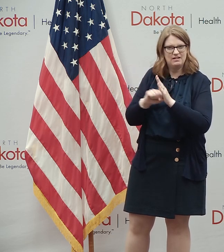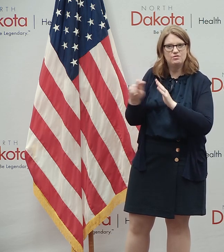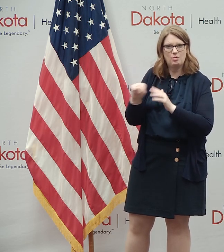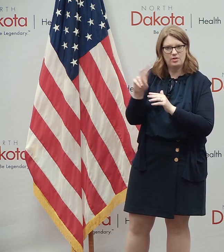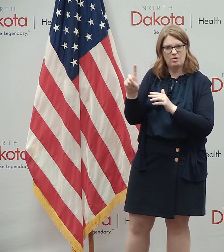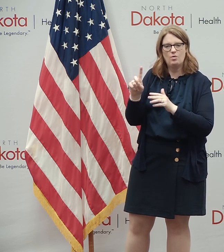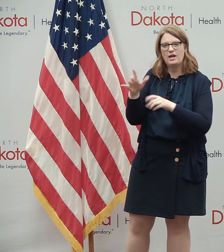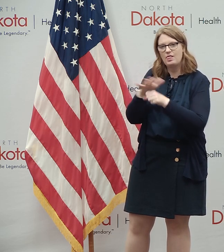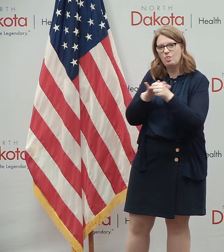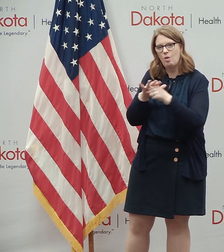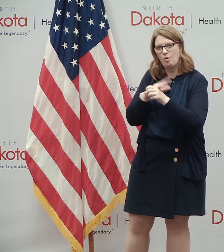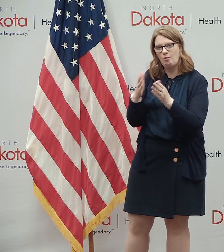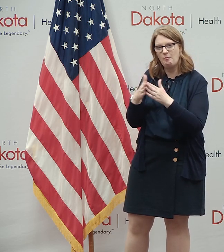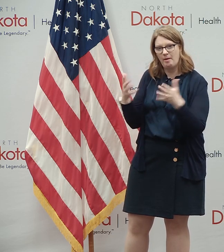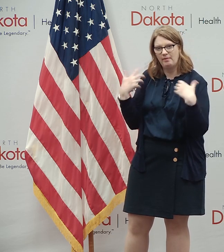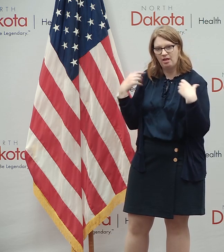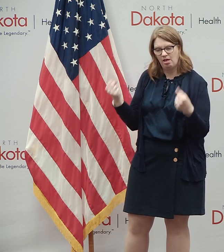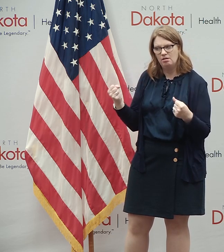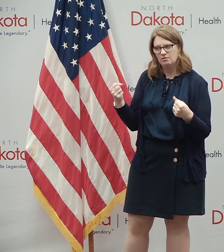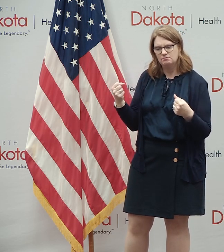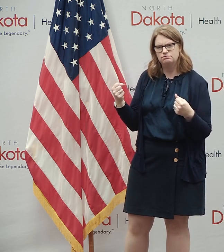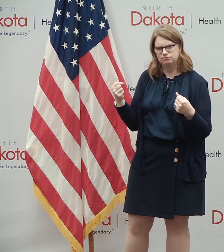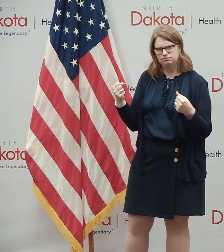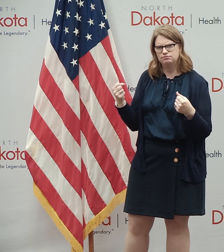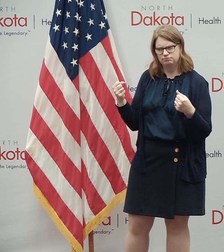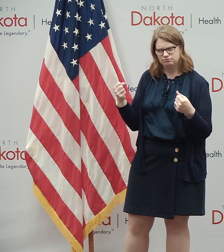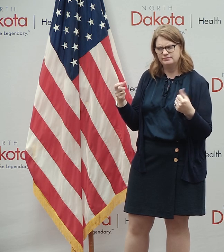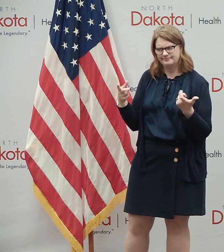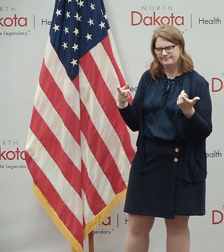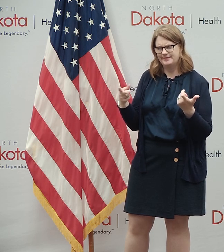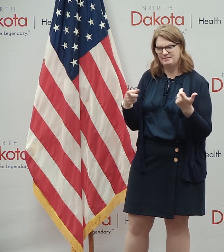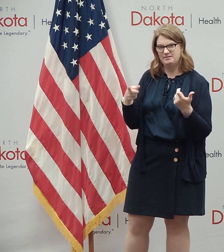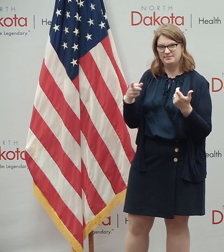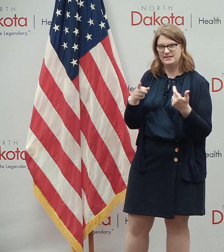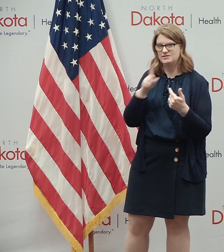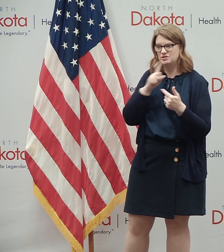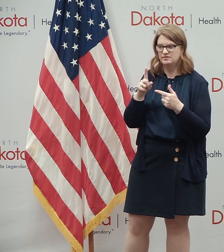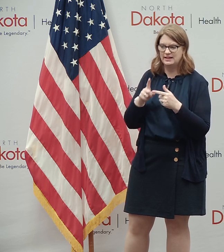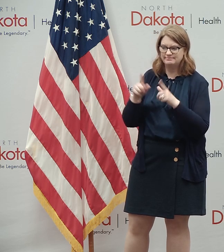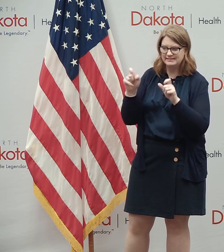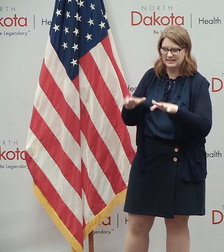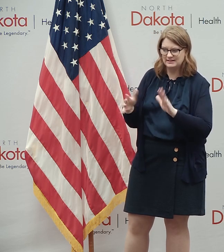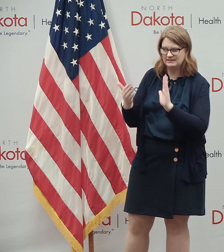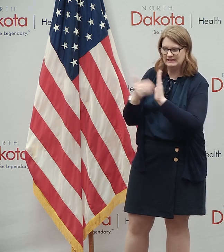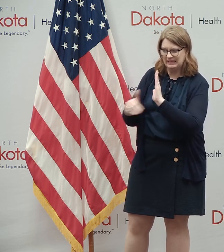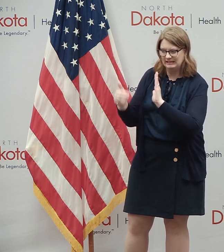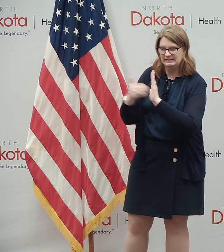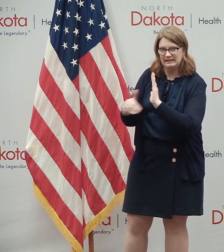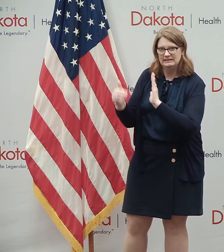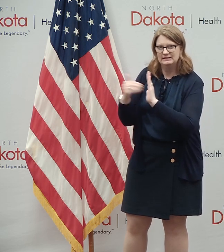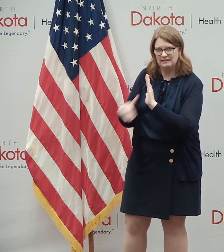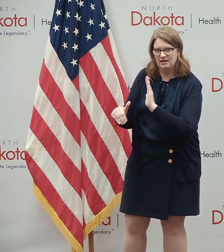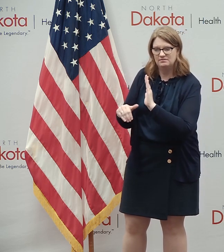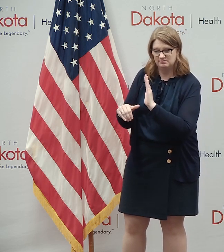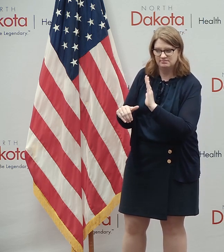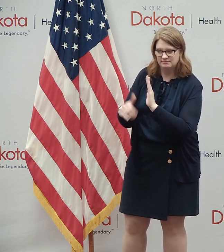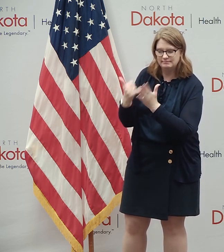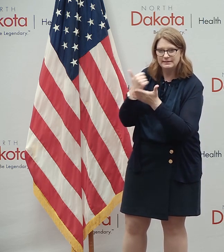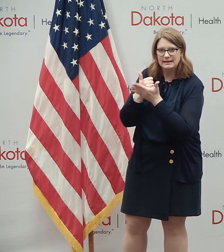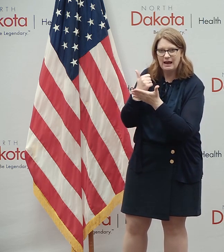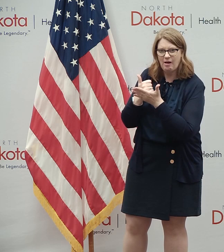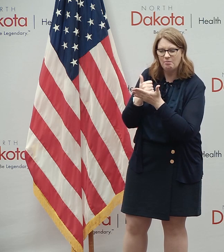Dakota and local public health to make sure that there was testing done and then serial testing done to